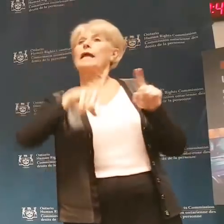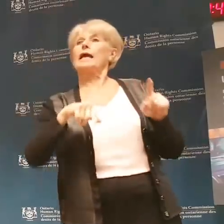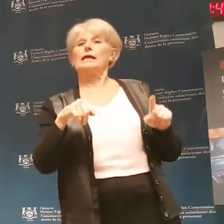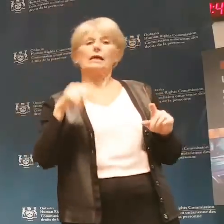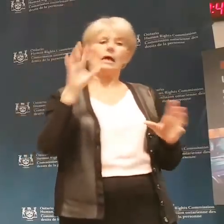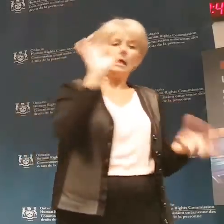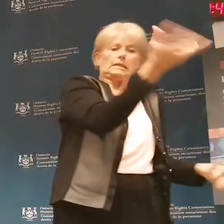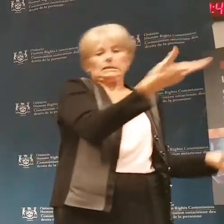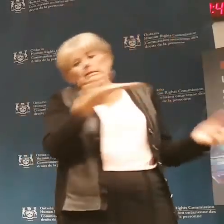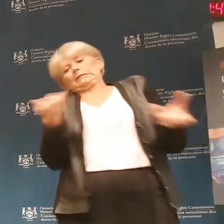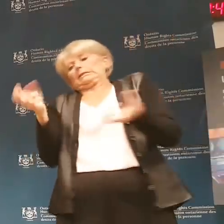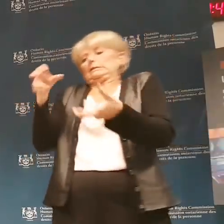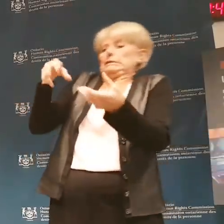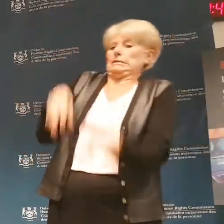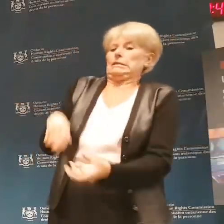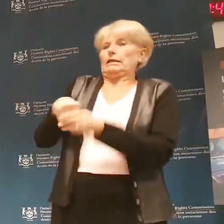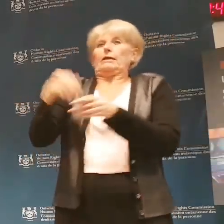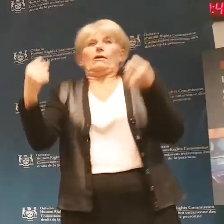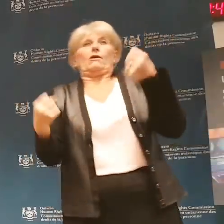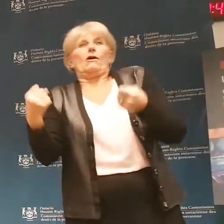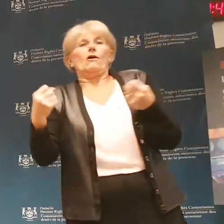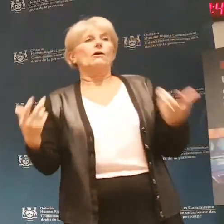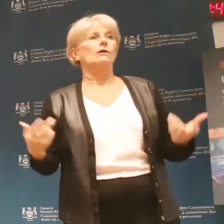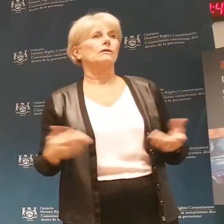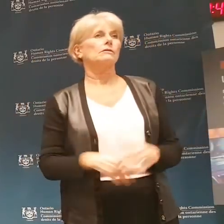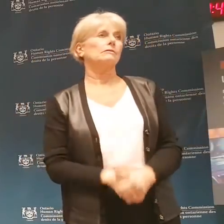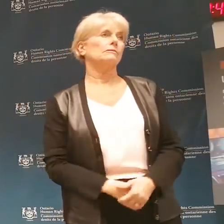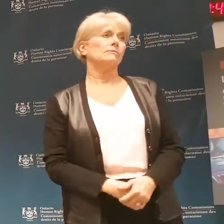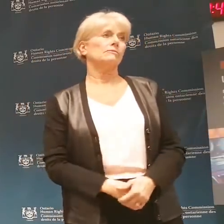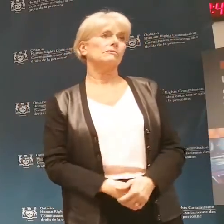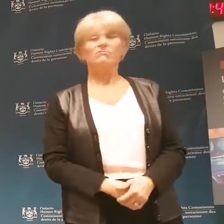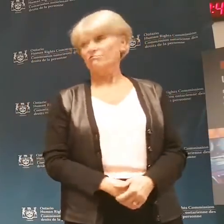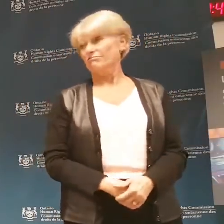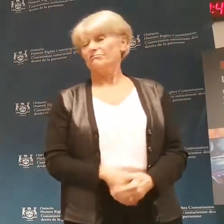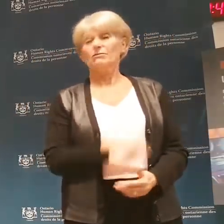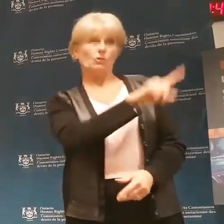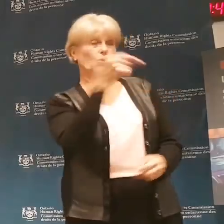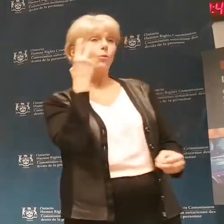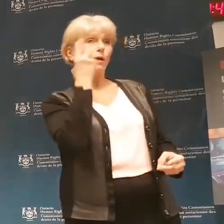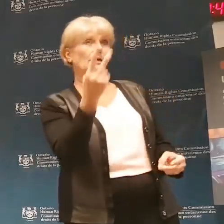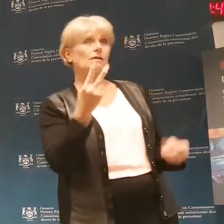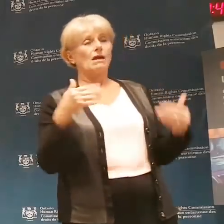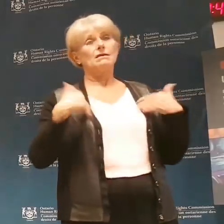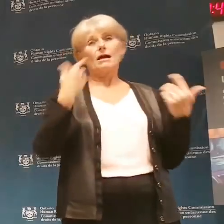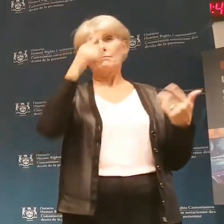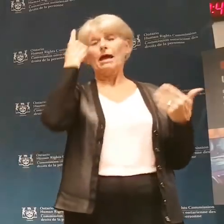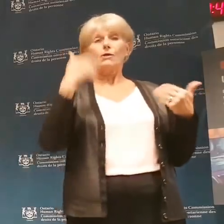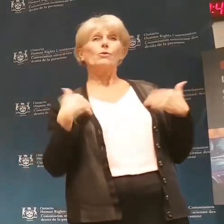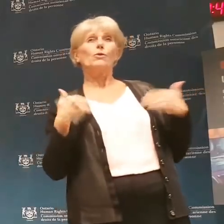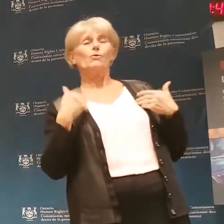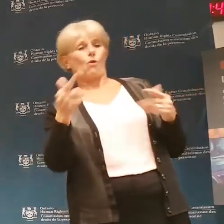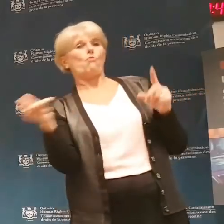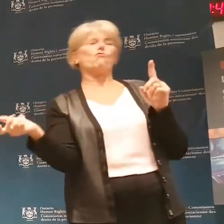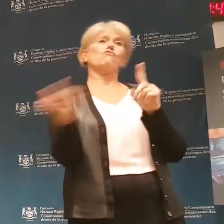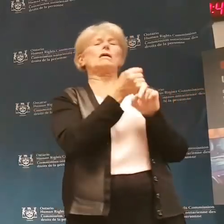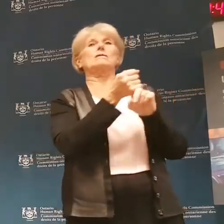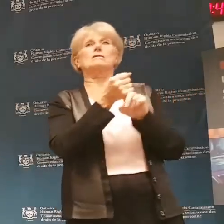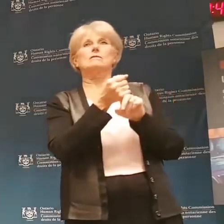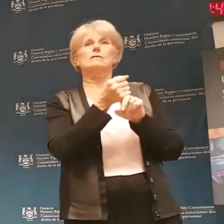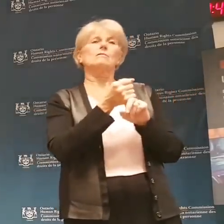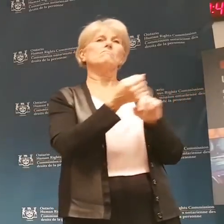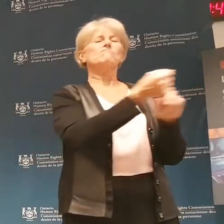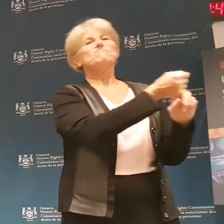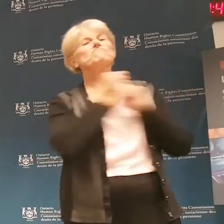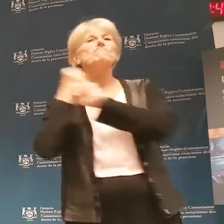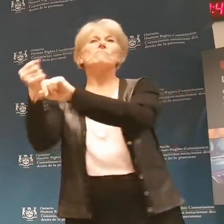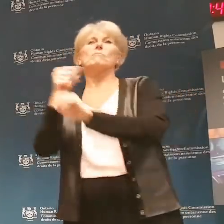They couldn't get him in the car easily. Have you ever witnessed a young black youth being arrested and taken